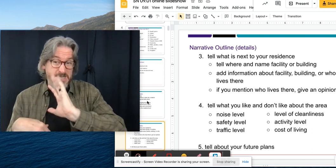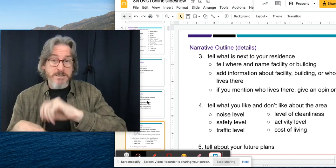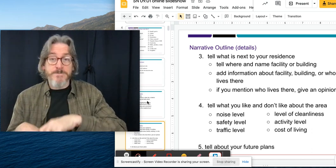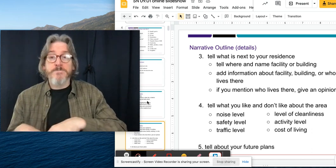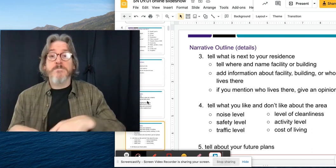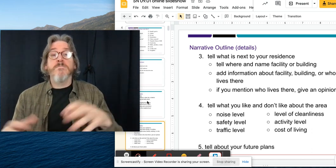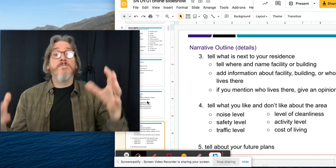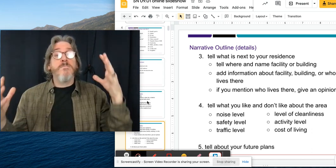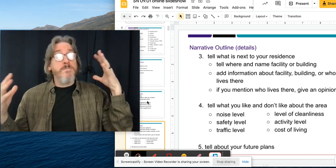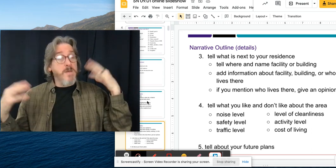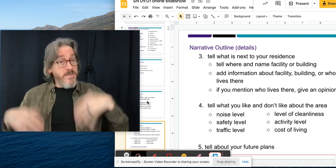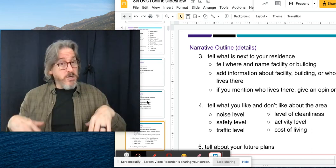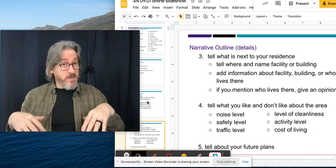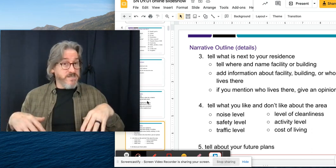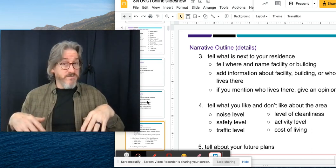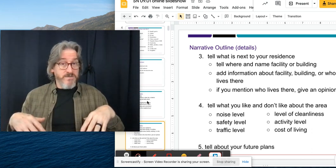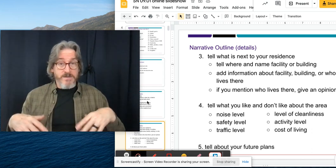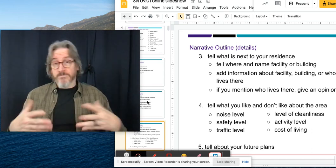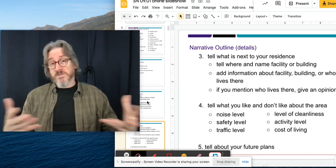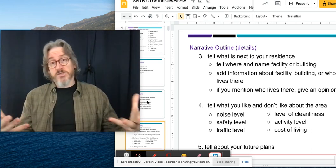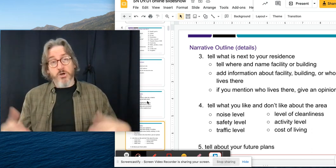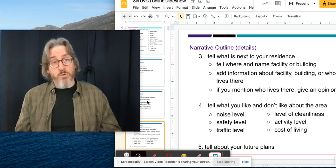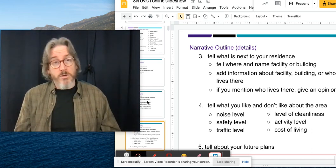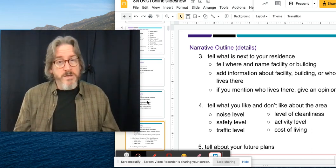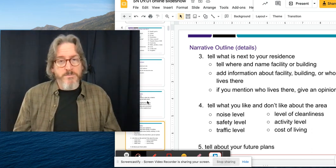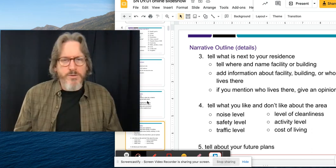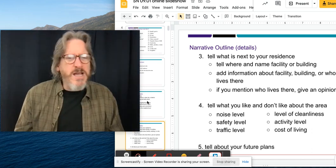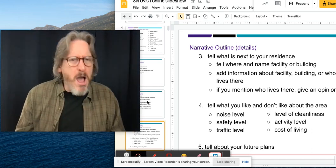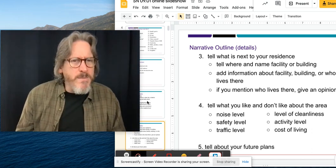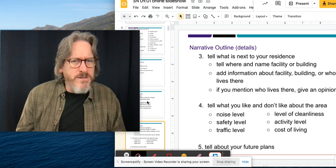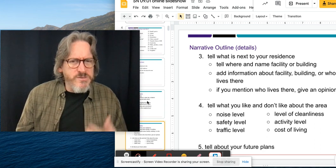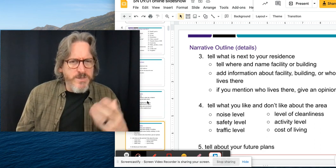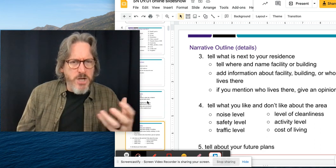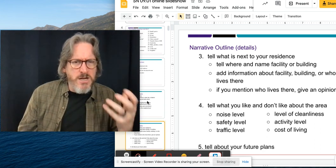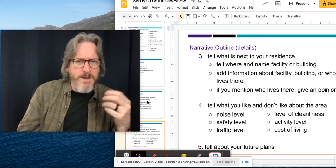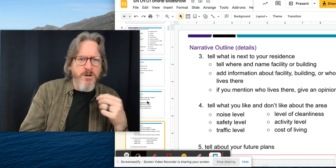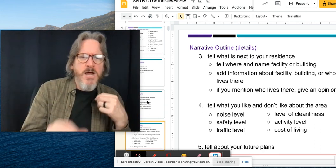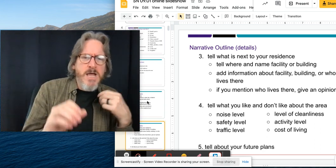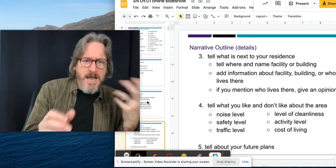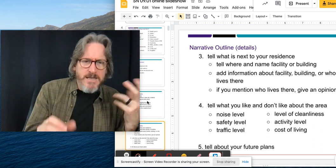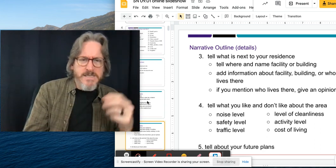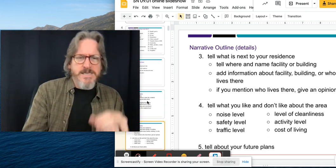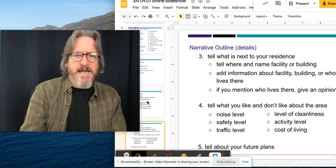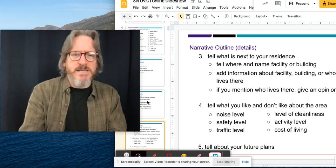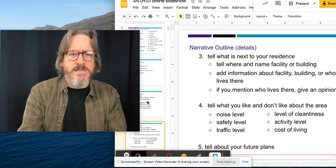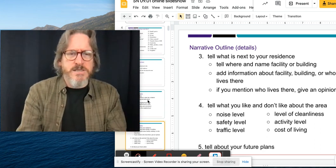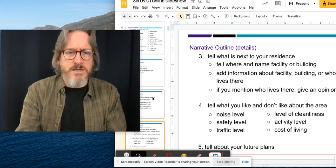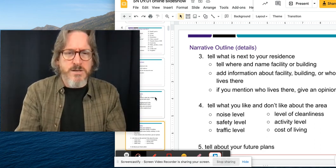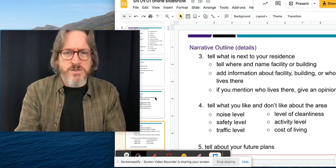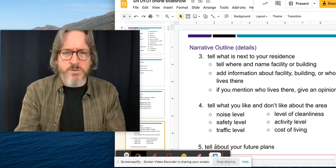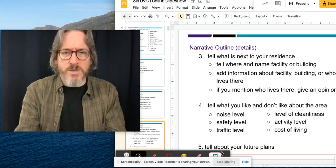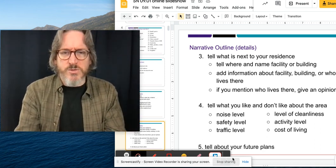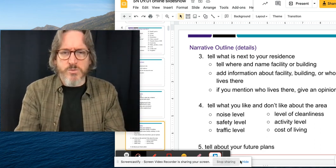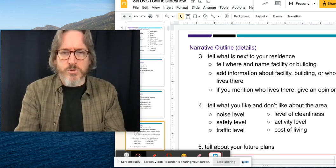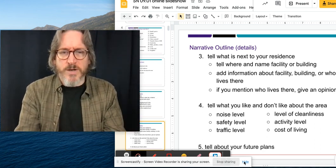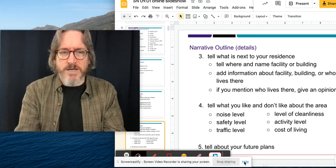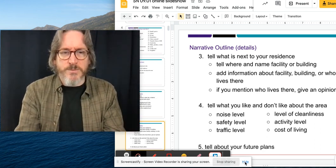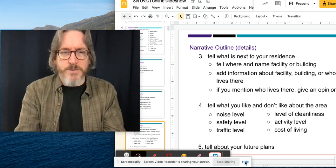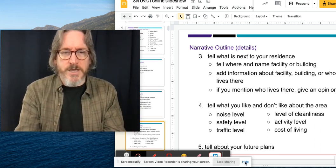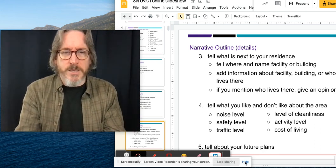when it isn't, and then cost of living. So pretty common things we talk about, and in this case, those are the